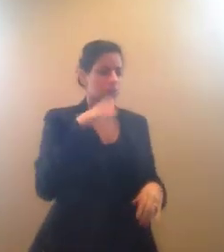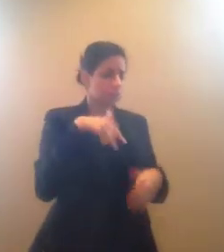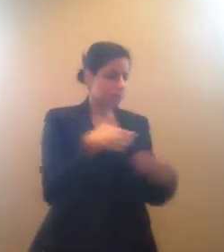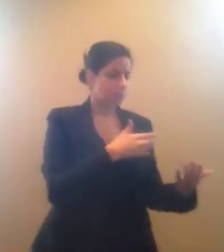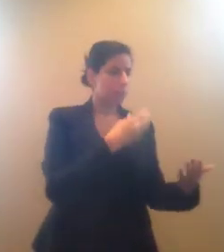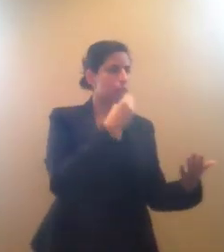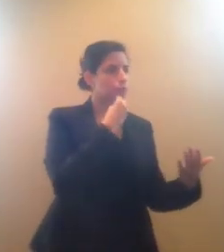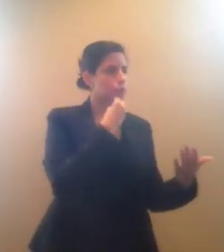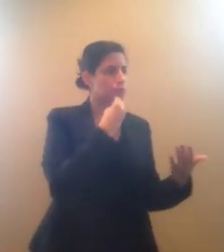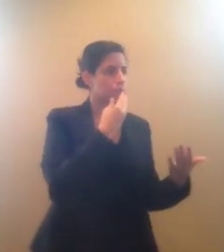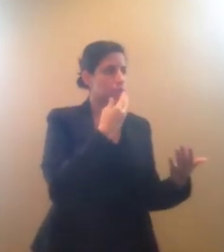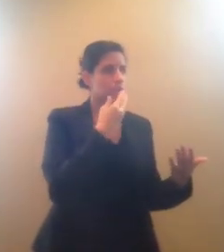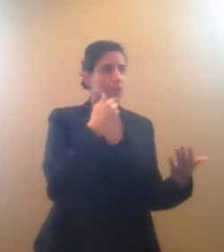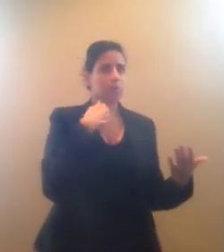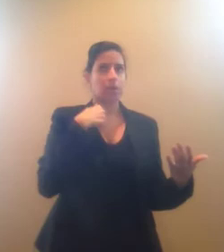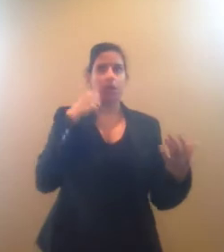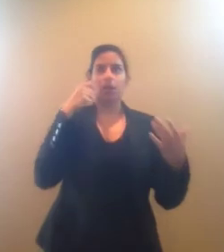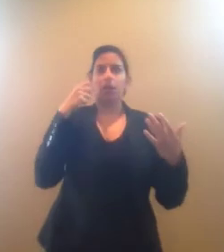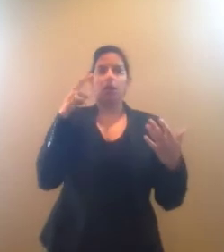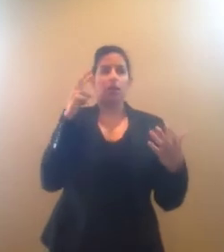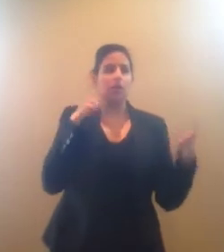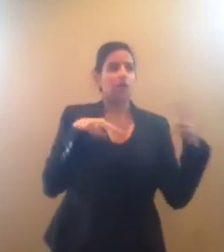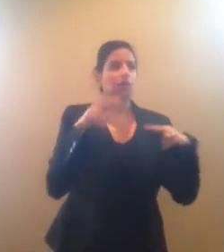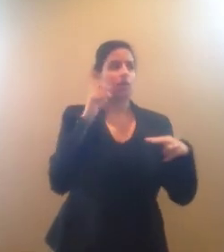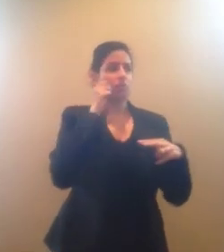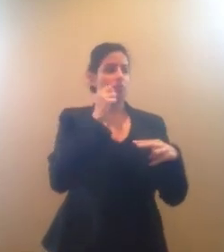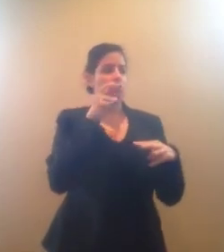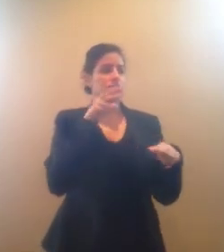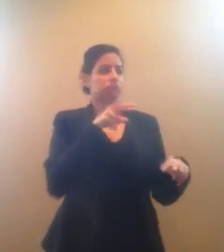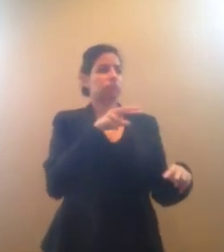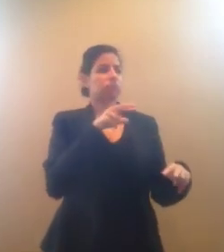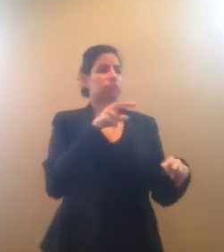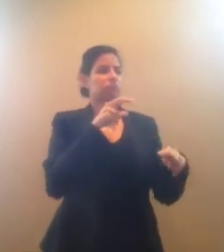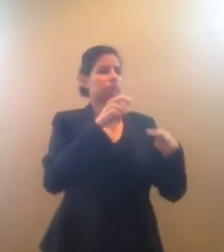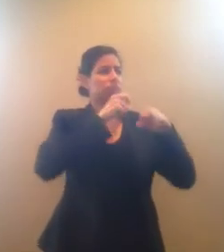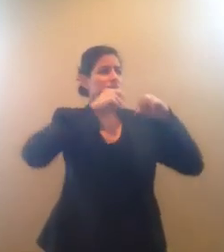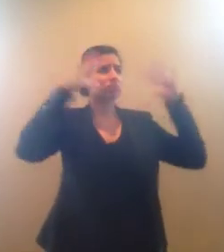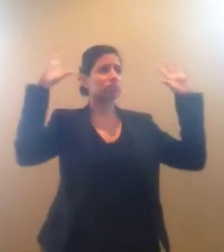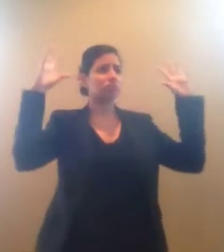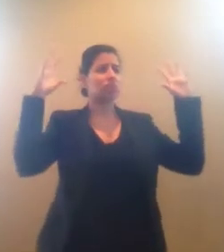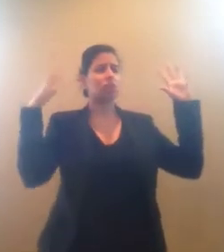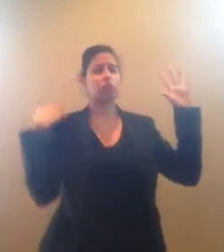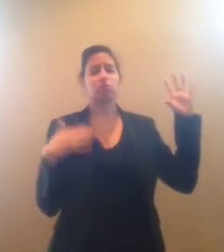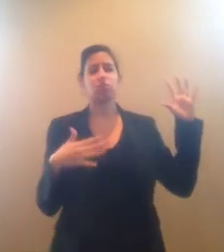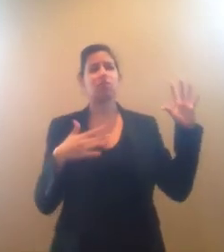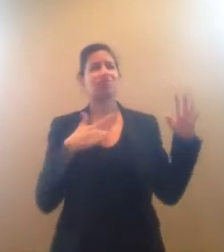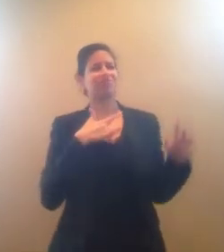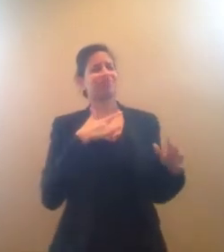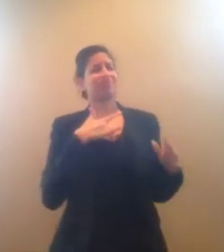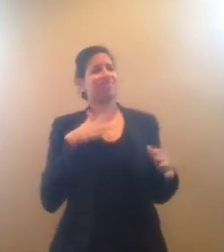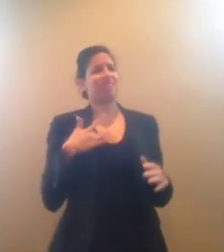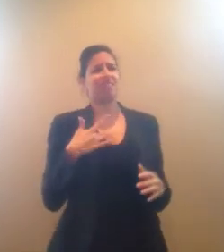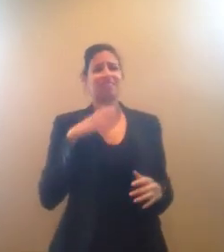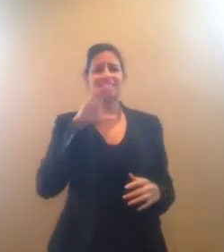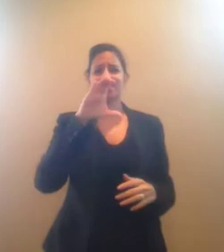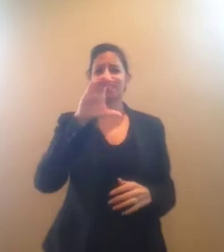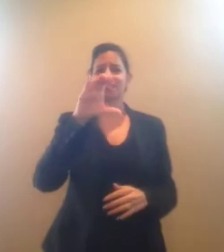of like Cinderella. I sort of had this picture of this incredibly wonderful, bright, happy little child who now appeared to be